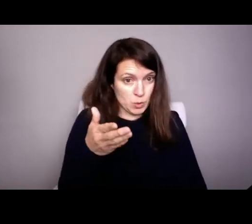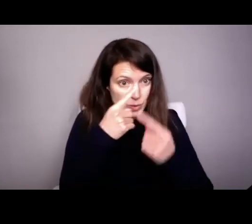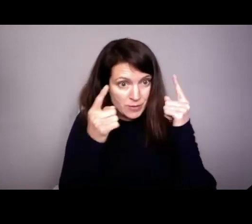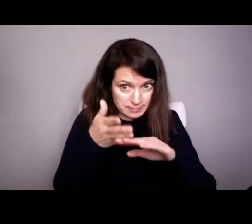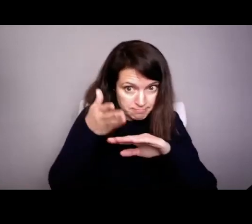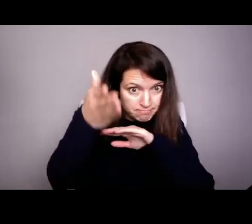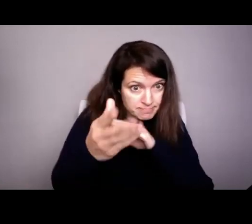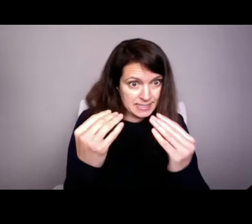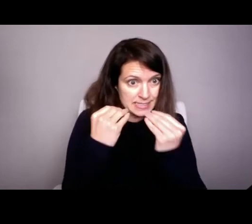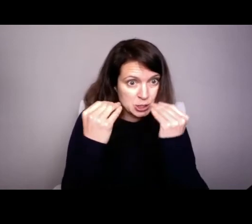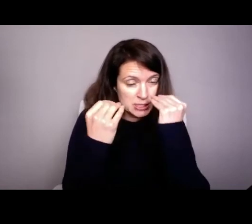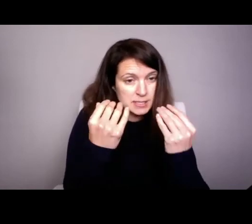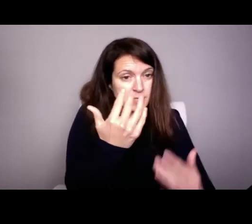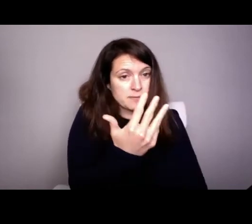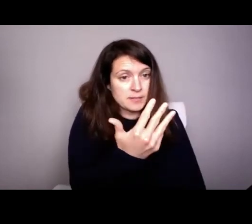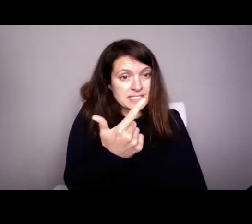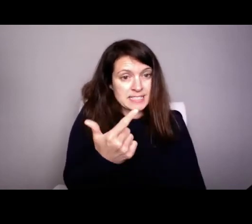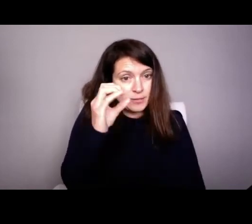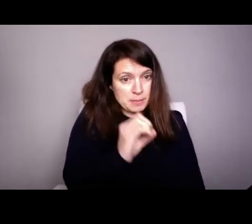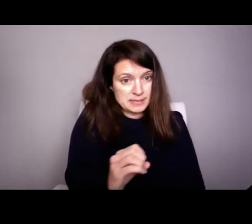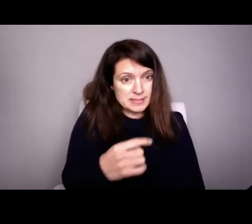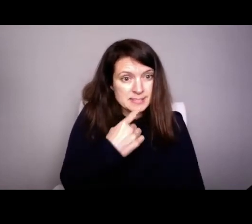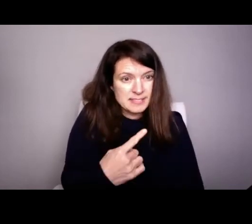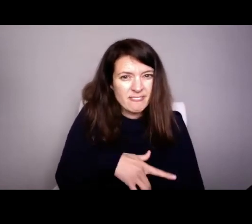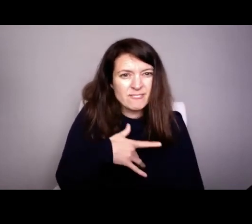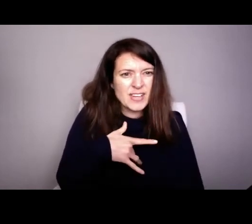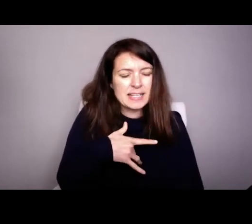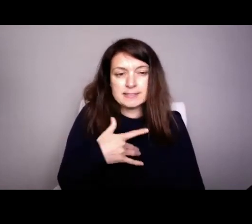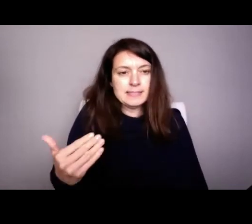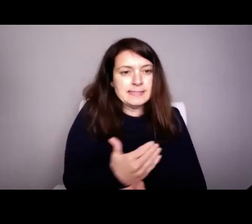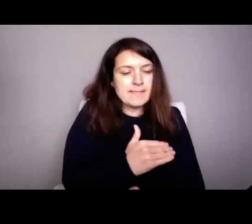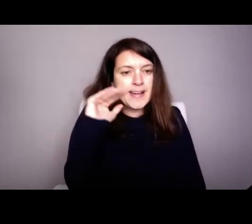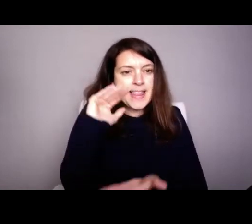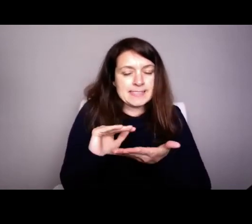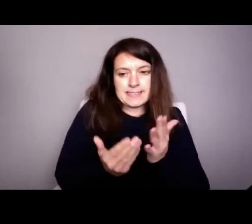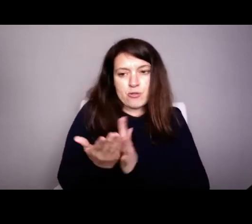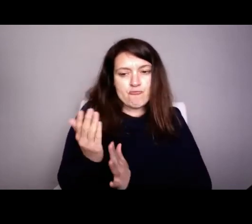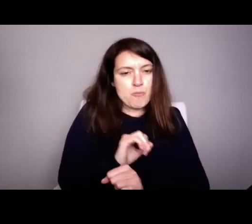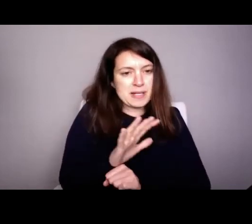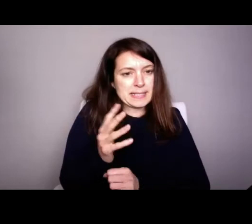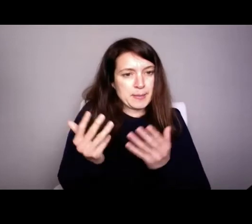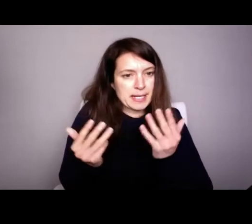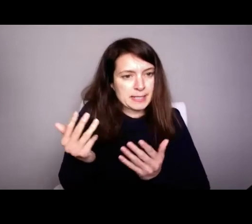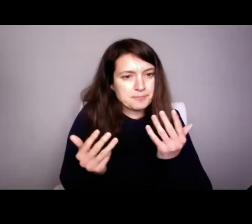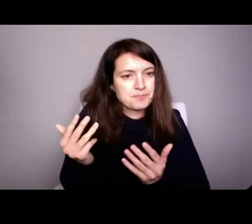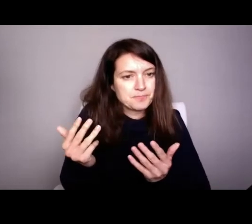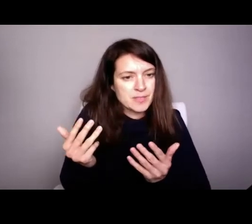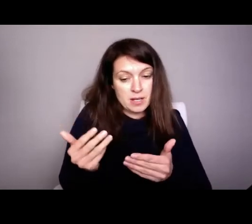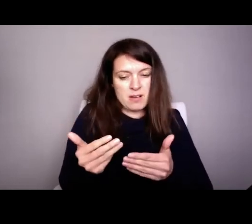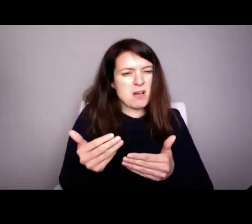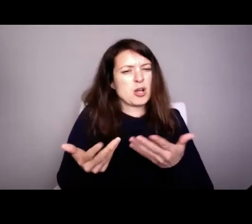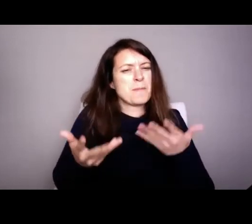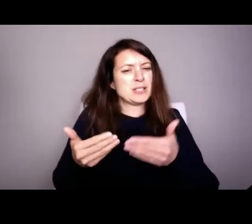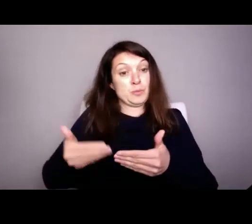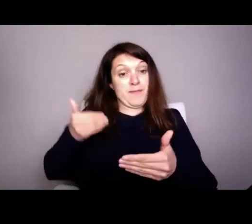around 57% reported that they felt less safe on campus during the pandemic than before the pandemic. And this